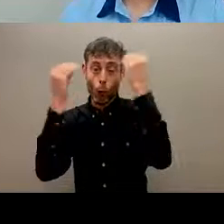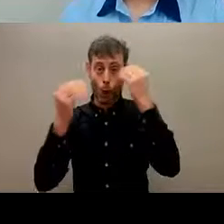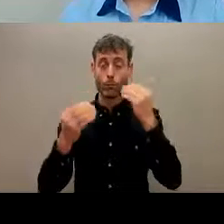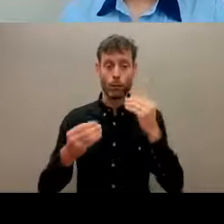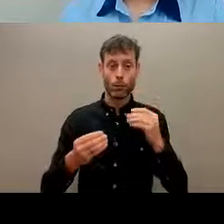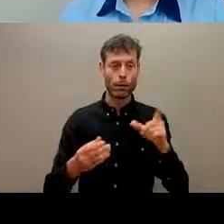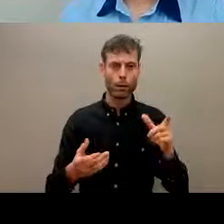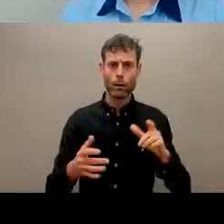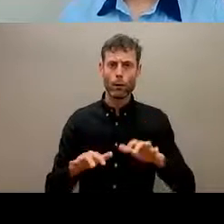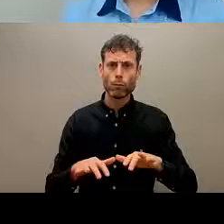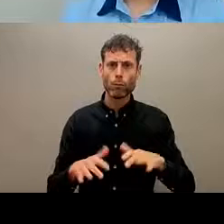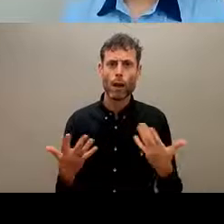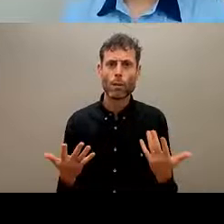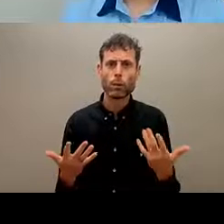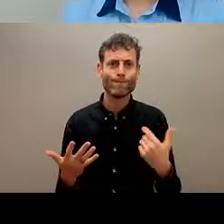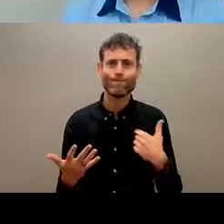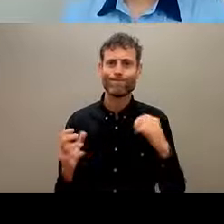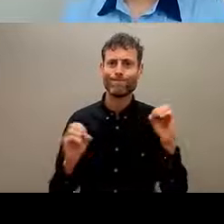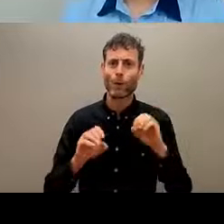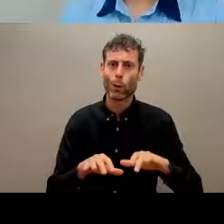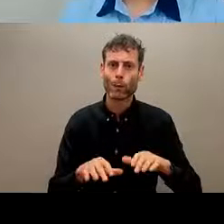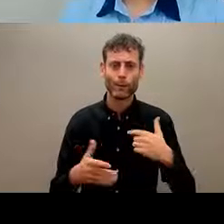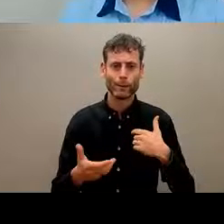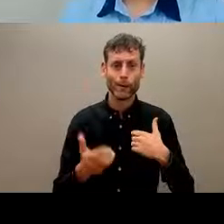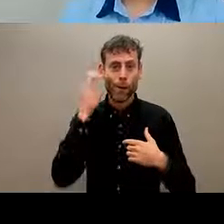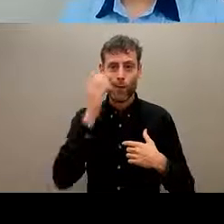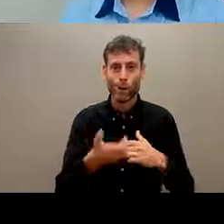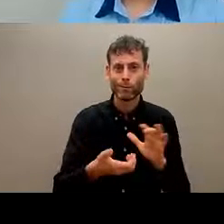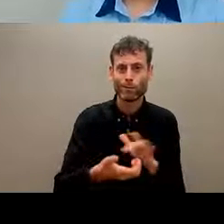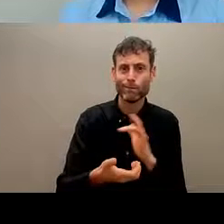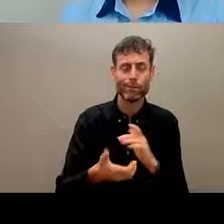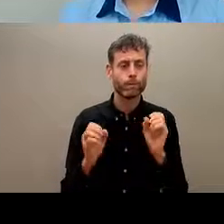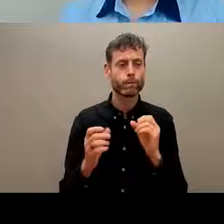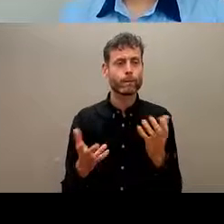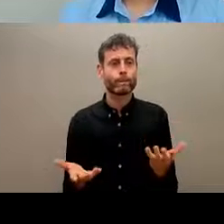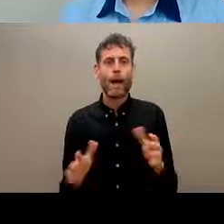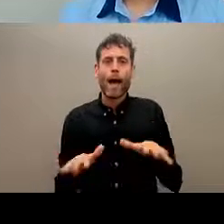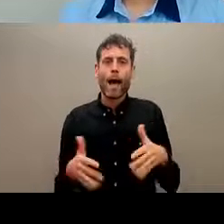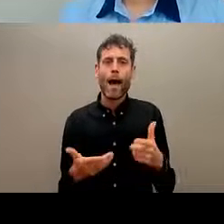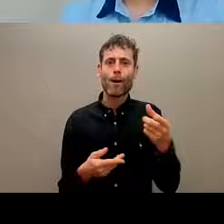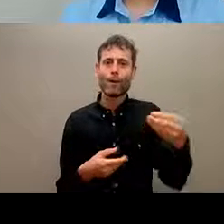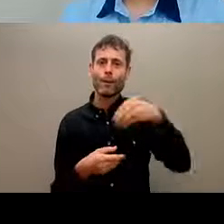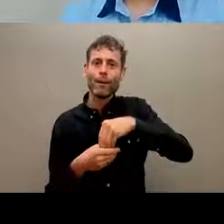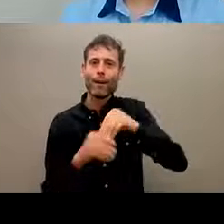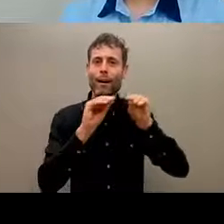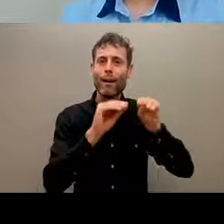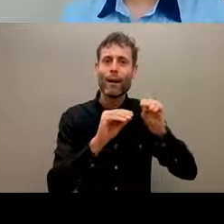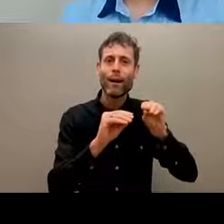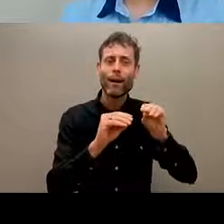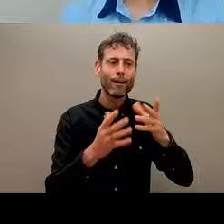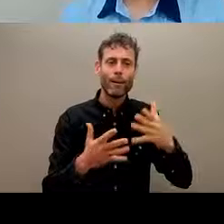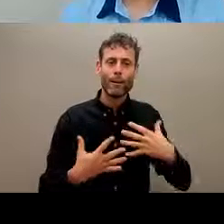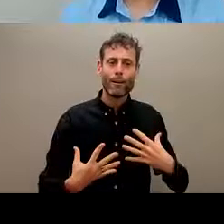program. And the curriculum, we haven't got a very comprehensive or like detailed